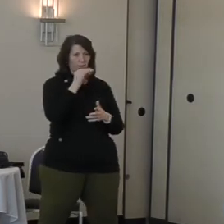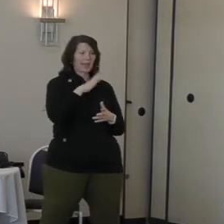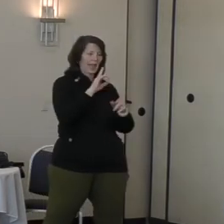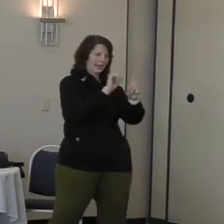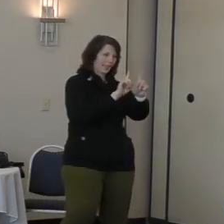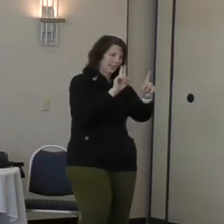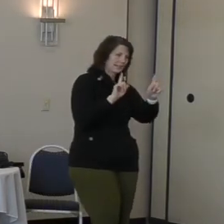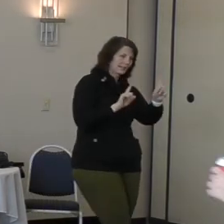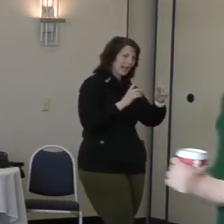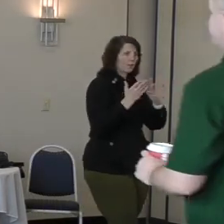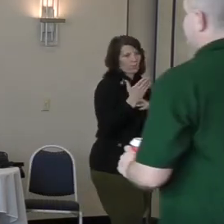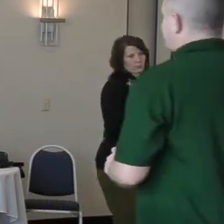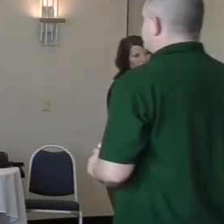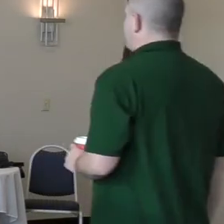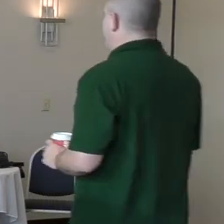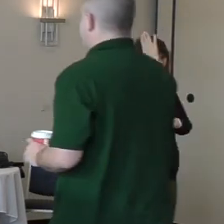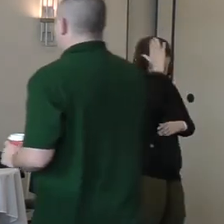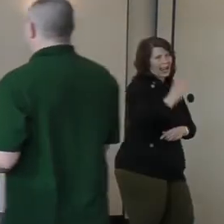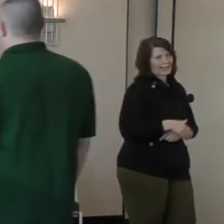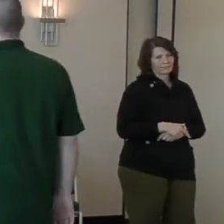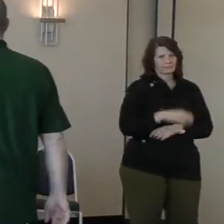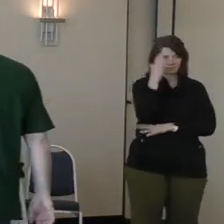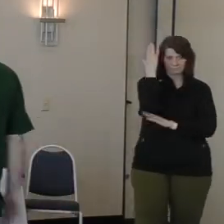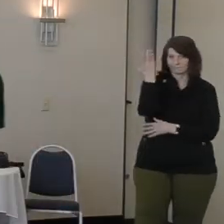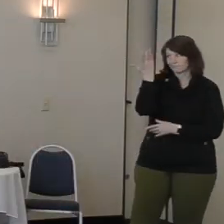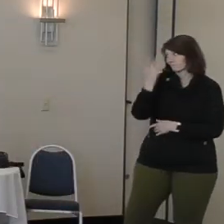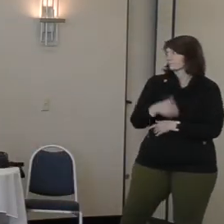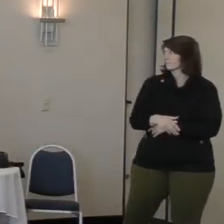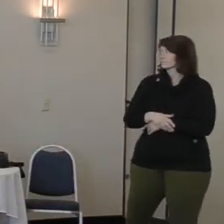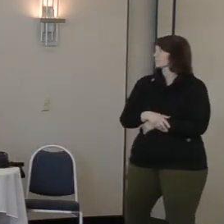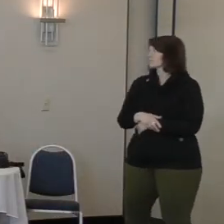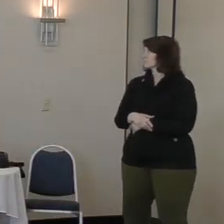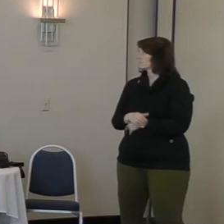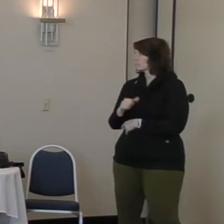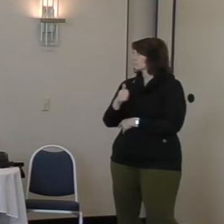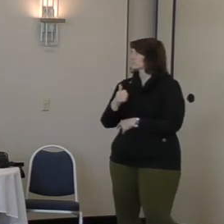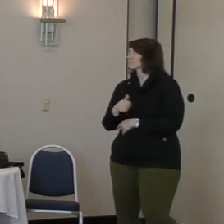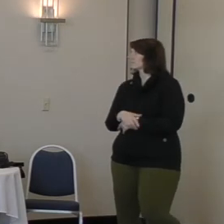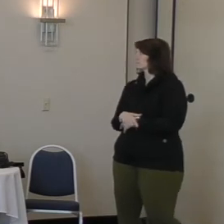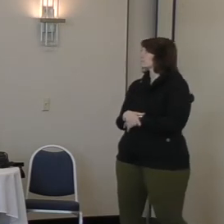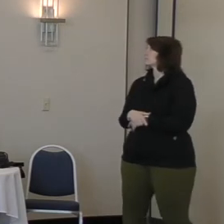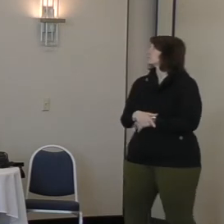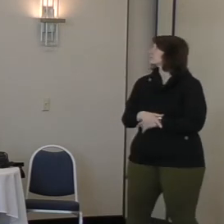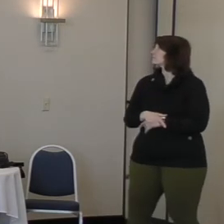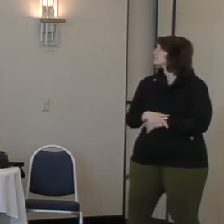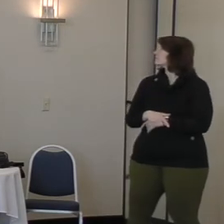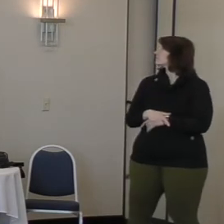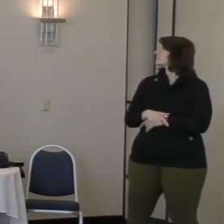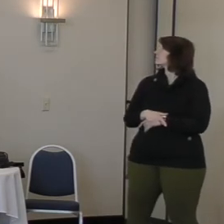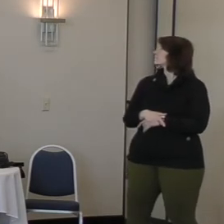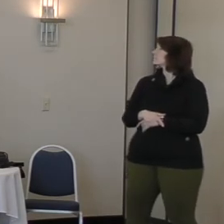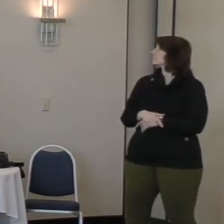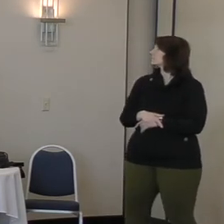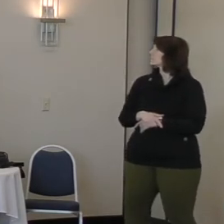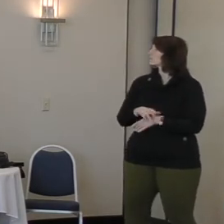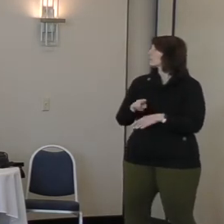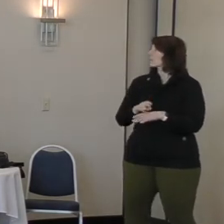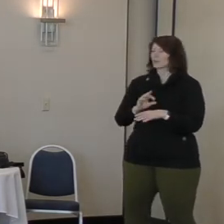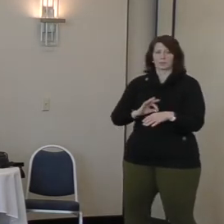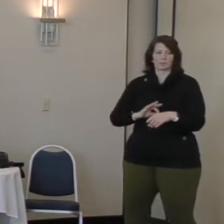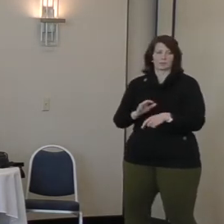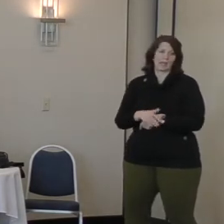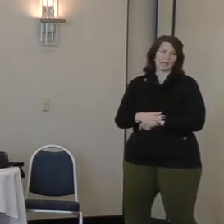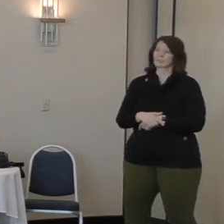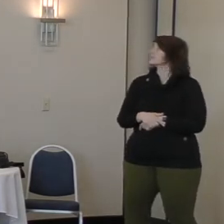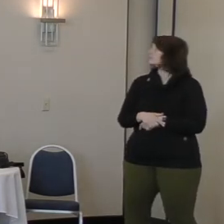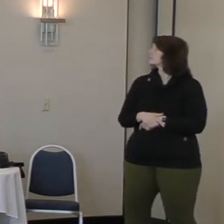stack is through for a try. Right? It also helps you have a guy run a nice hard line outside. Of course, the Irons, they have a ball to try,